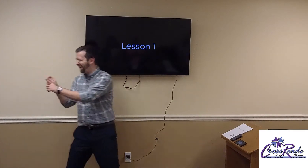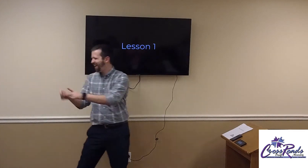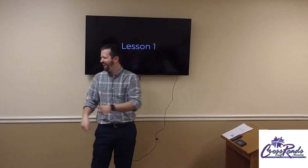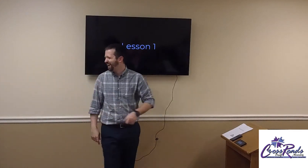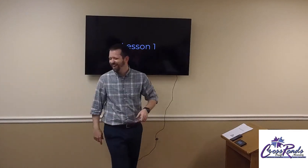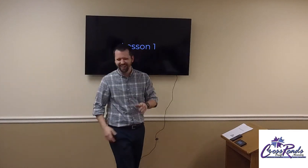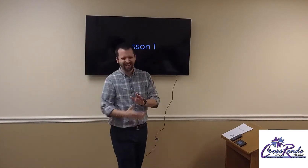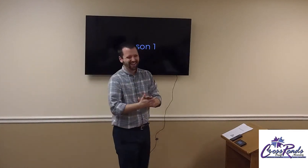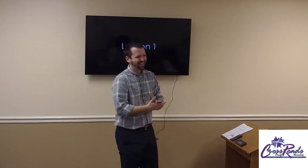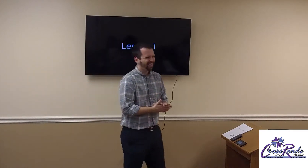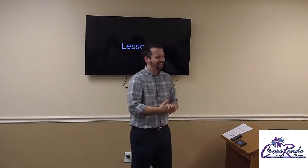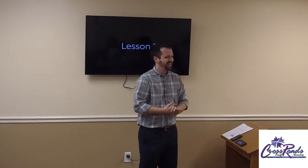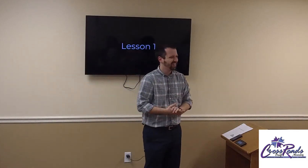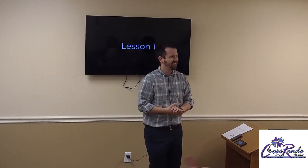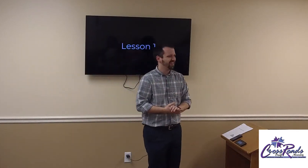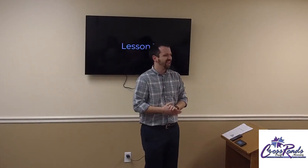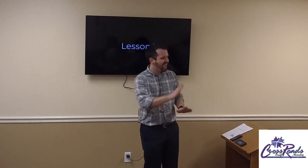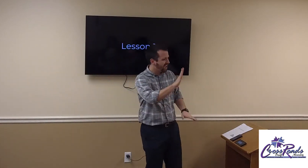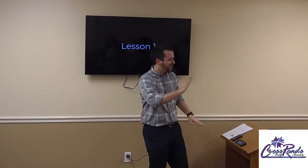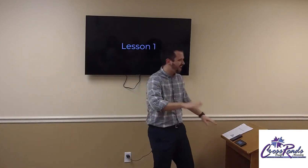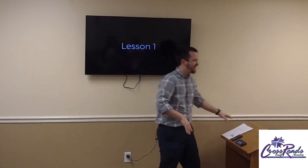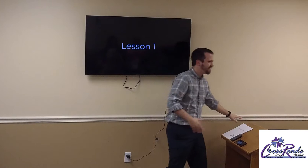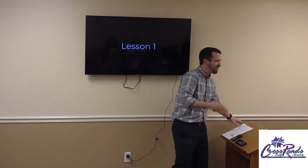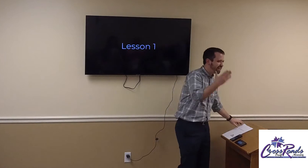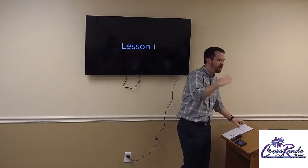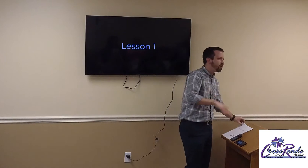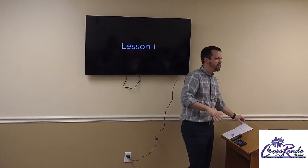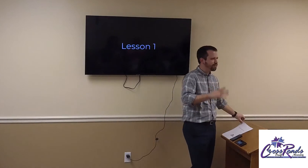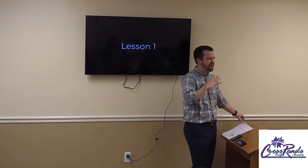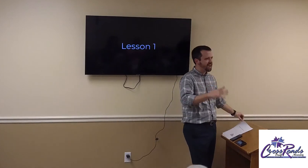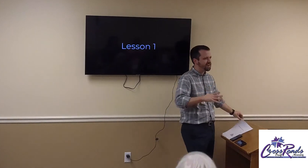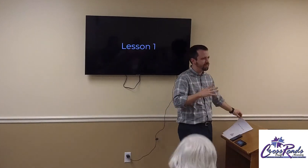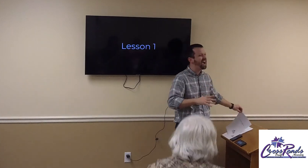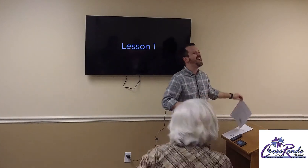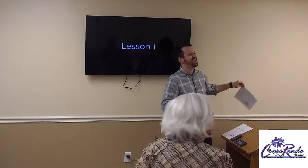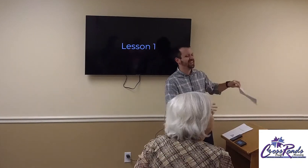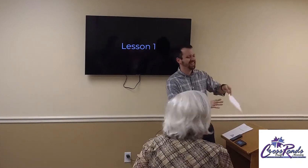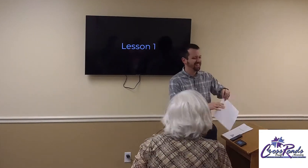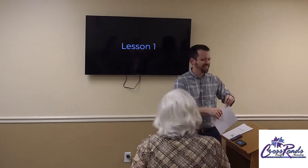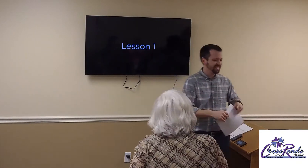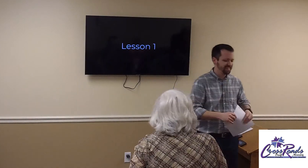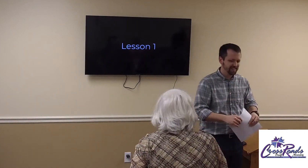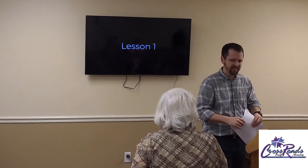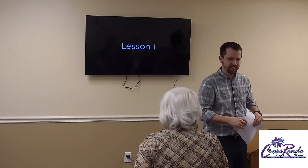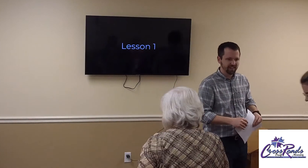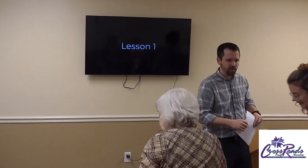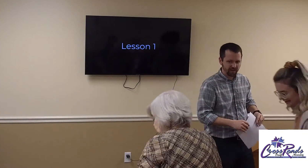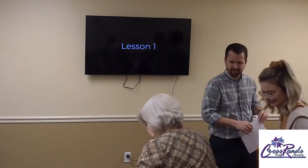So, hey, you're fine. fine. Alright, I'm gonna go back by Anthony